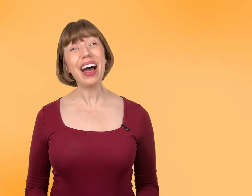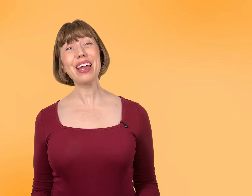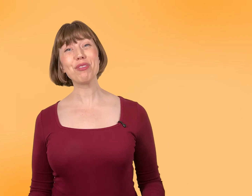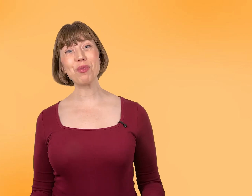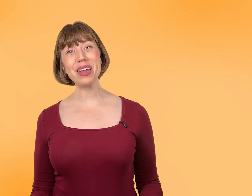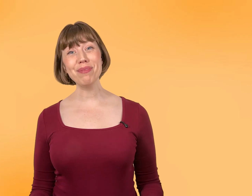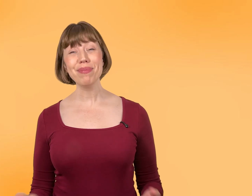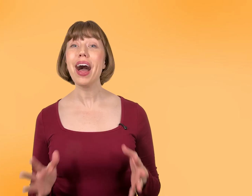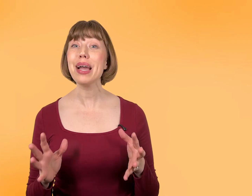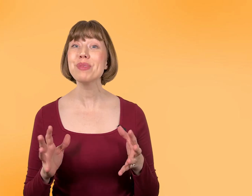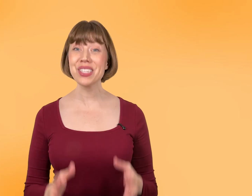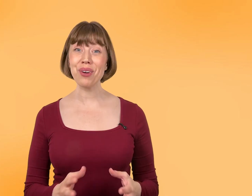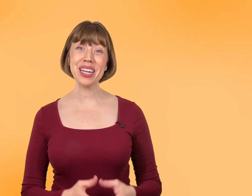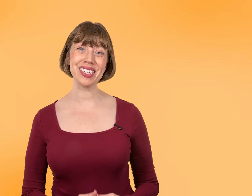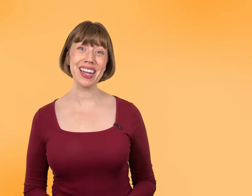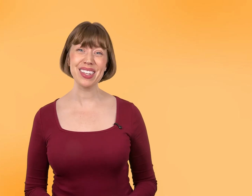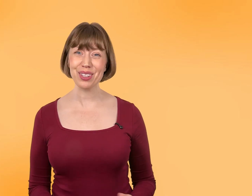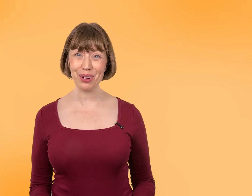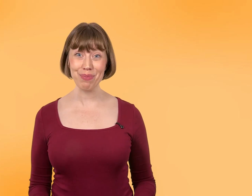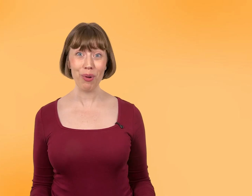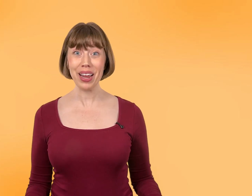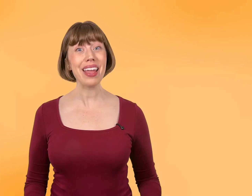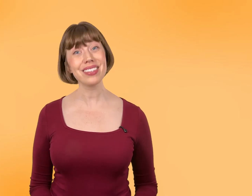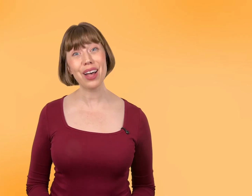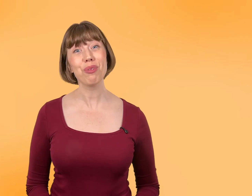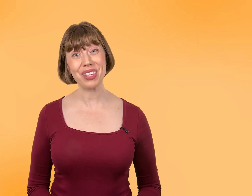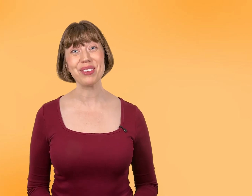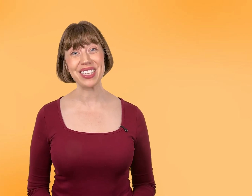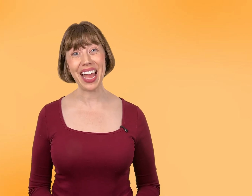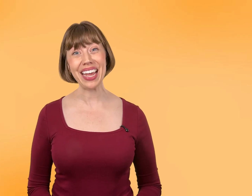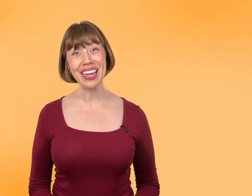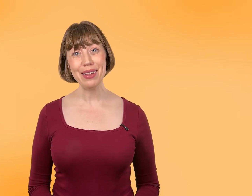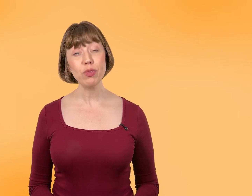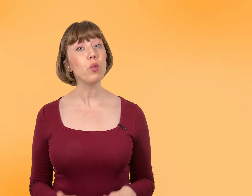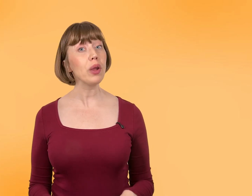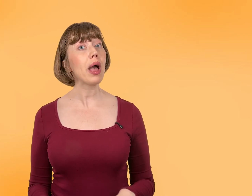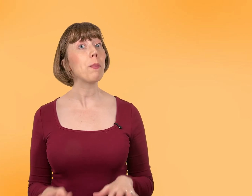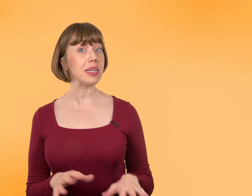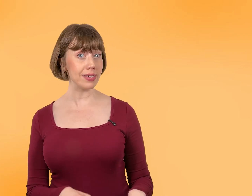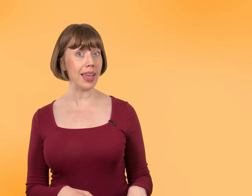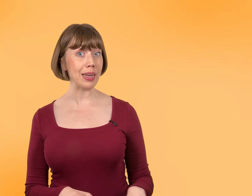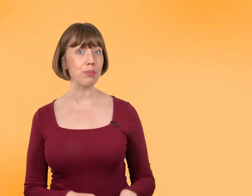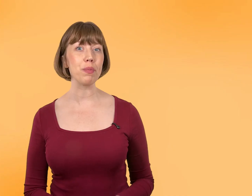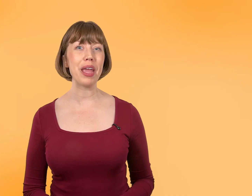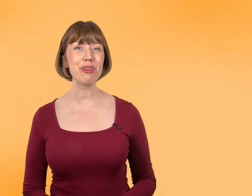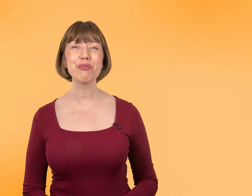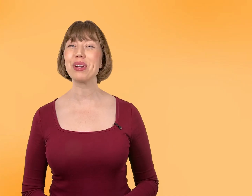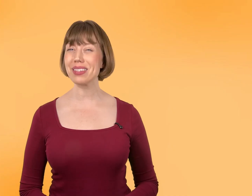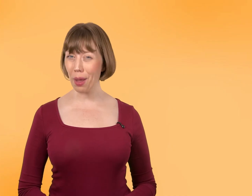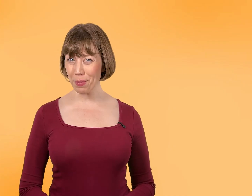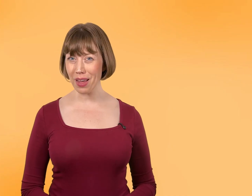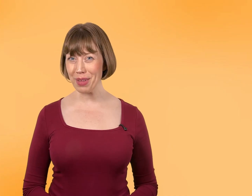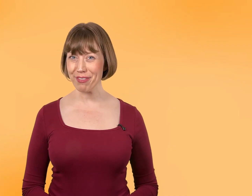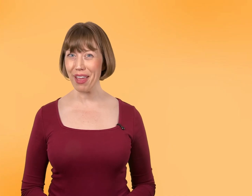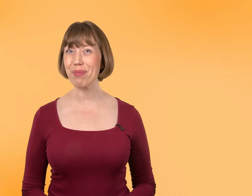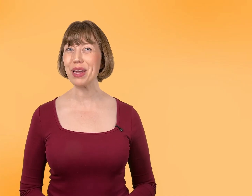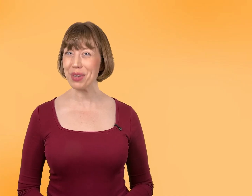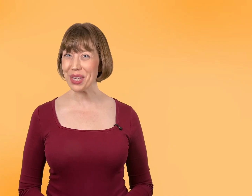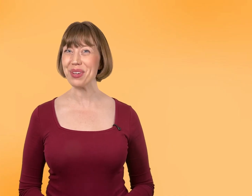Hi, everyone. I'm so excited to learn more ASL with you today. We're helping Zane prepare for his upcoming family